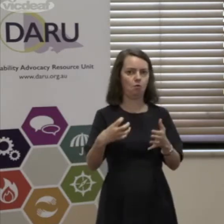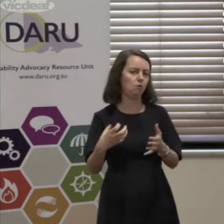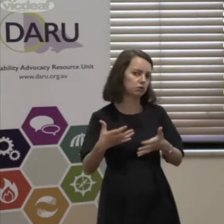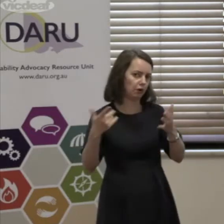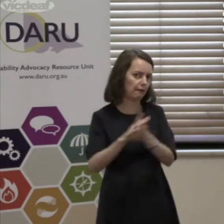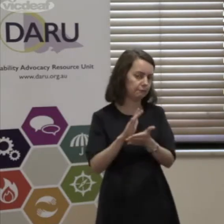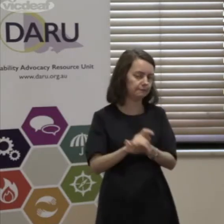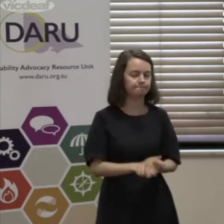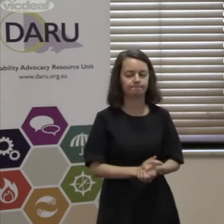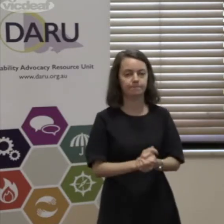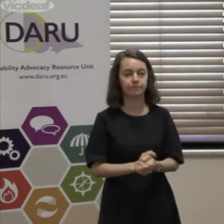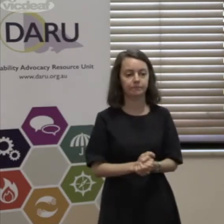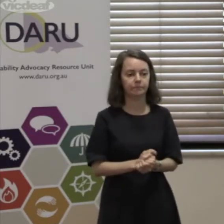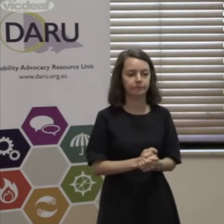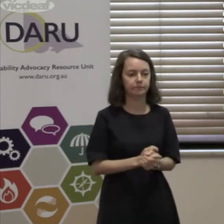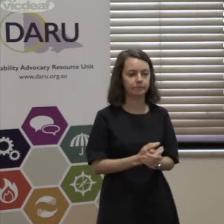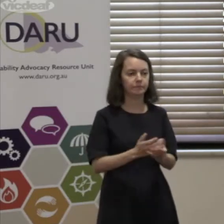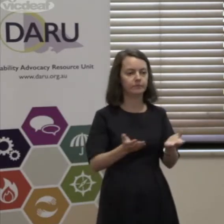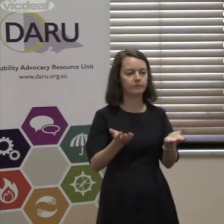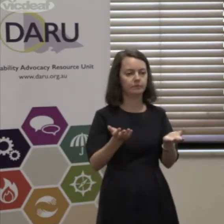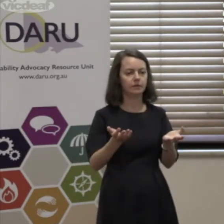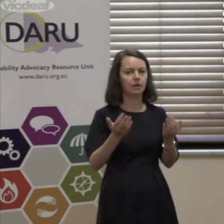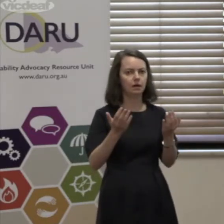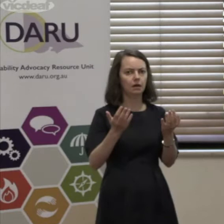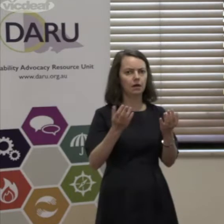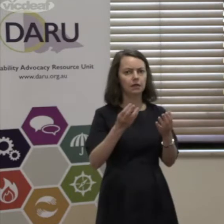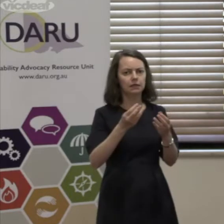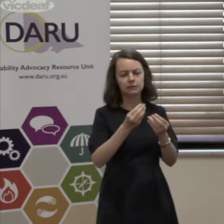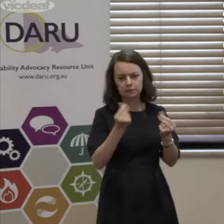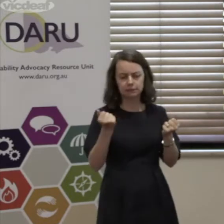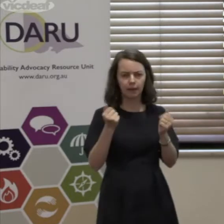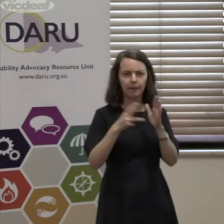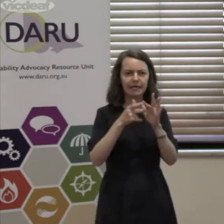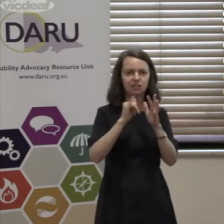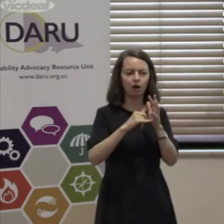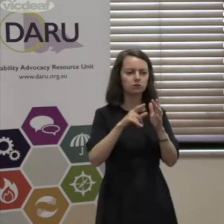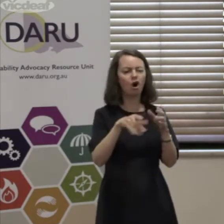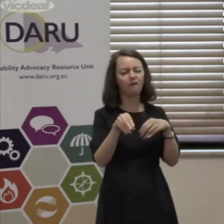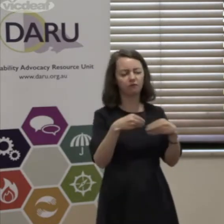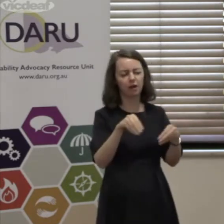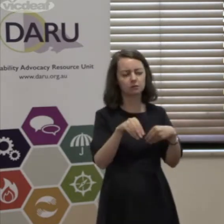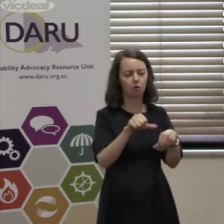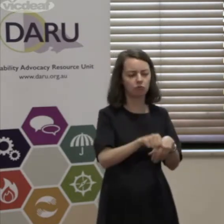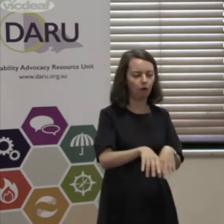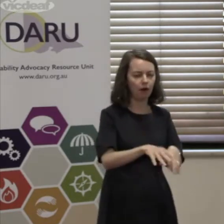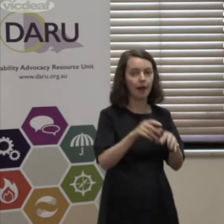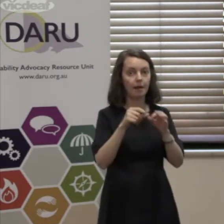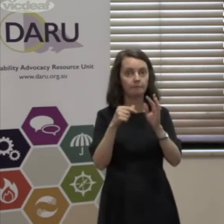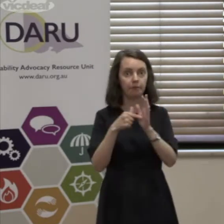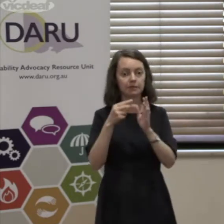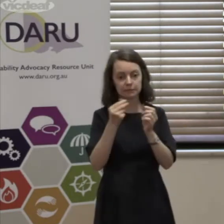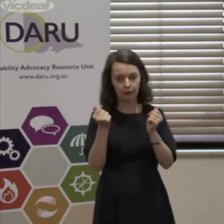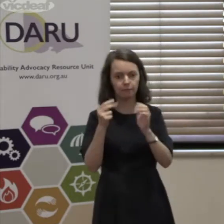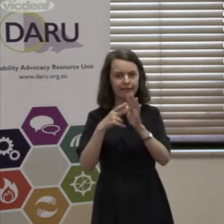There are some things that are a bit more flexible. There are some things that are more flexible, some things that are less flexible. It is not exactly the same, that is true.